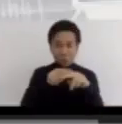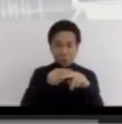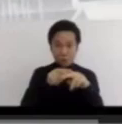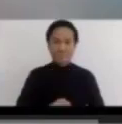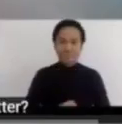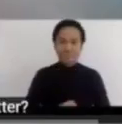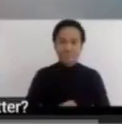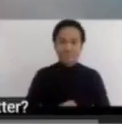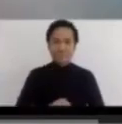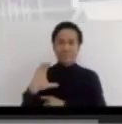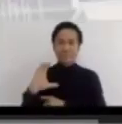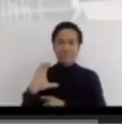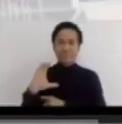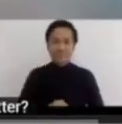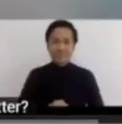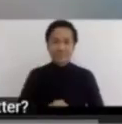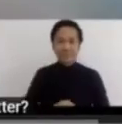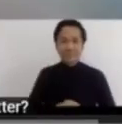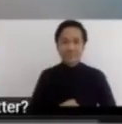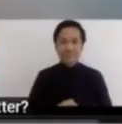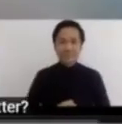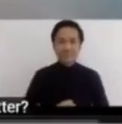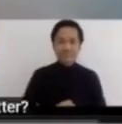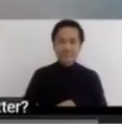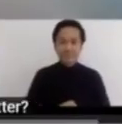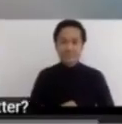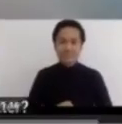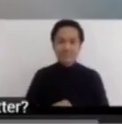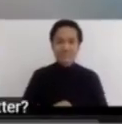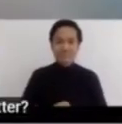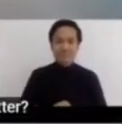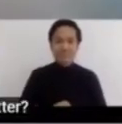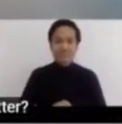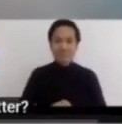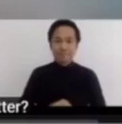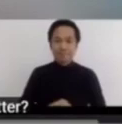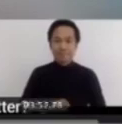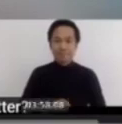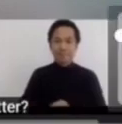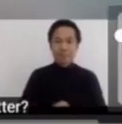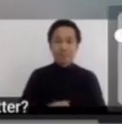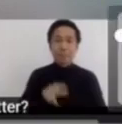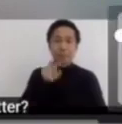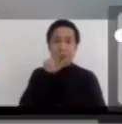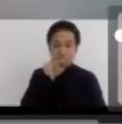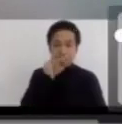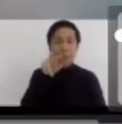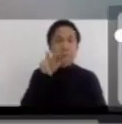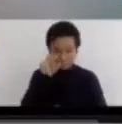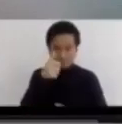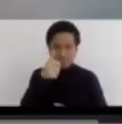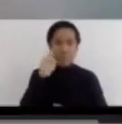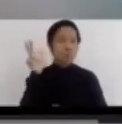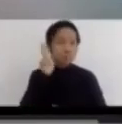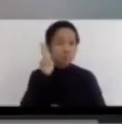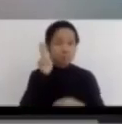Just get this start. Of the Pacific Disability Forum. Is that better? We can hear you, but it's very faint.